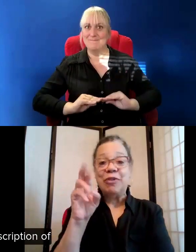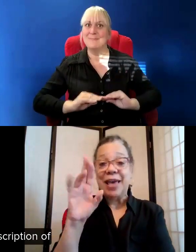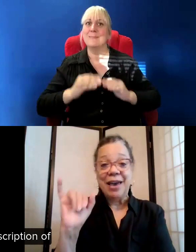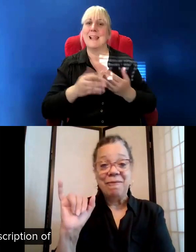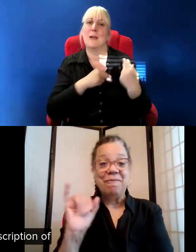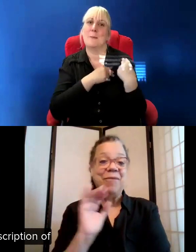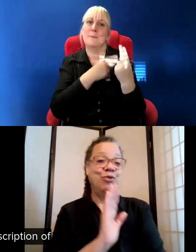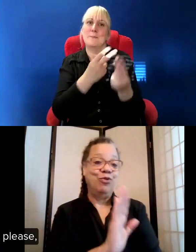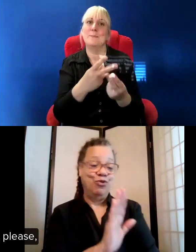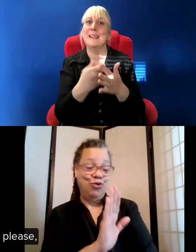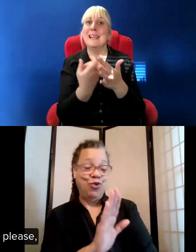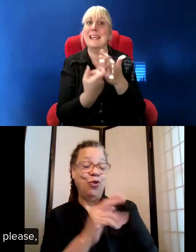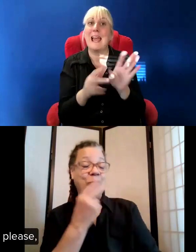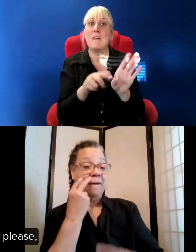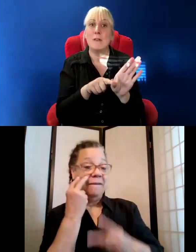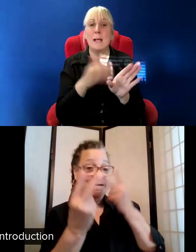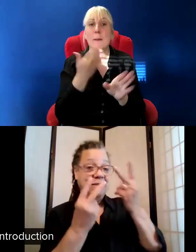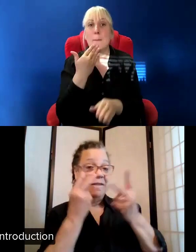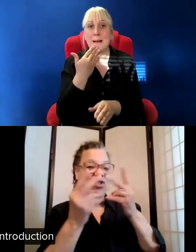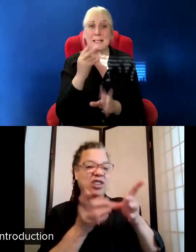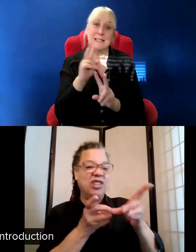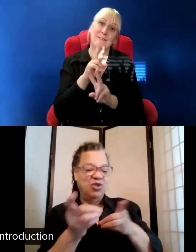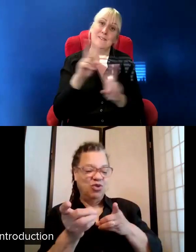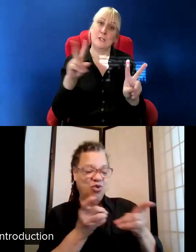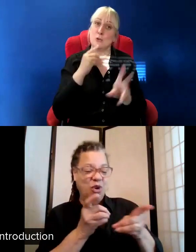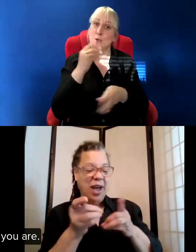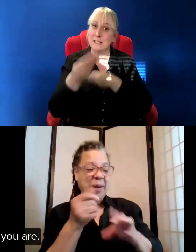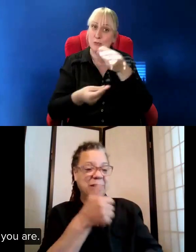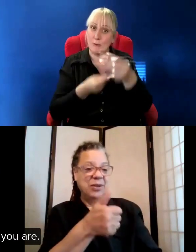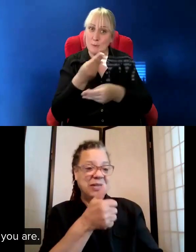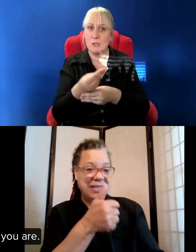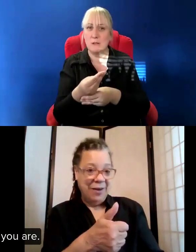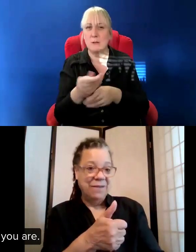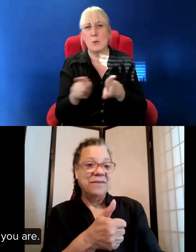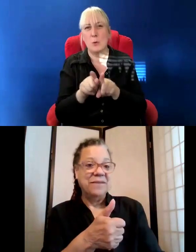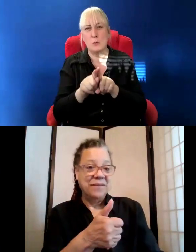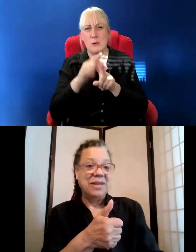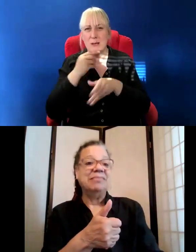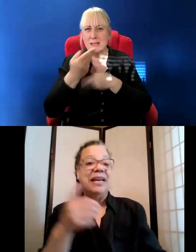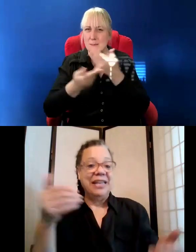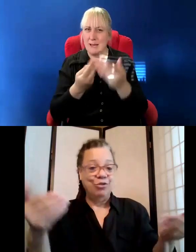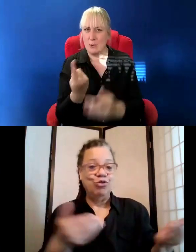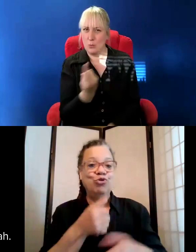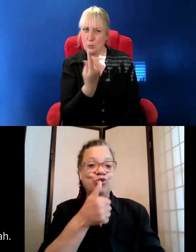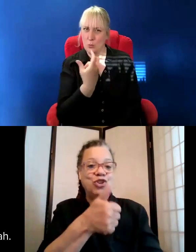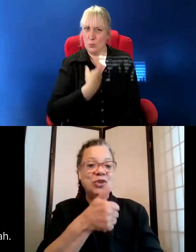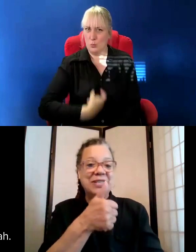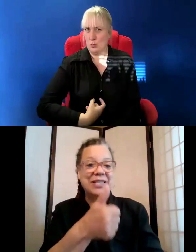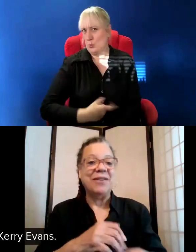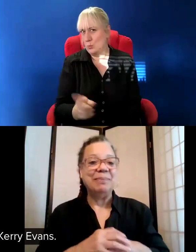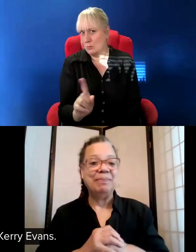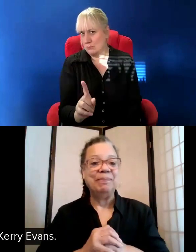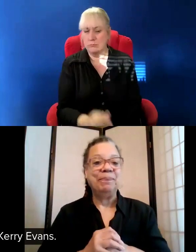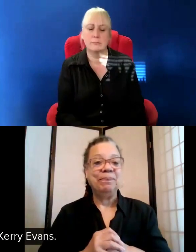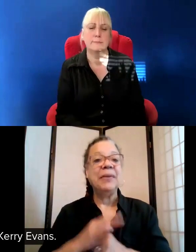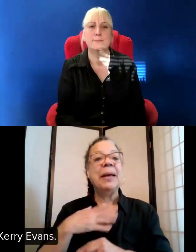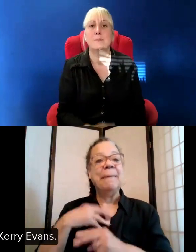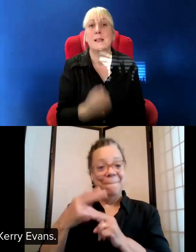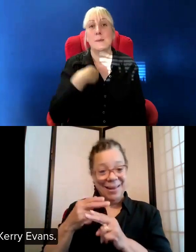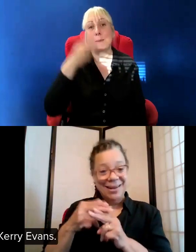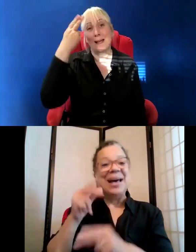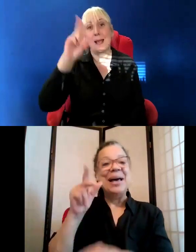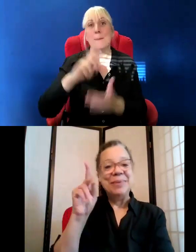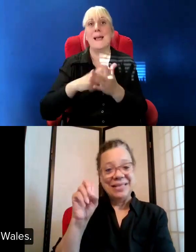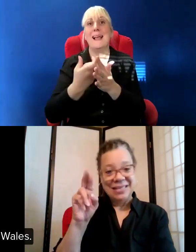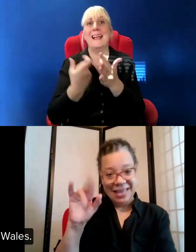a visual description of yourself, please, and a brief introduction into who you are. Yeah, my name is Kerry